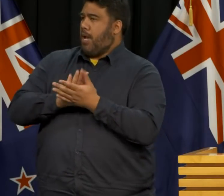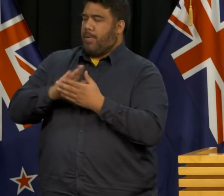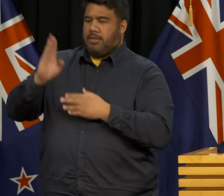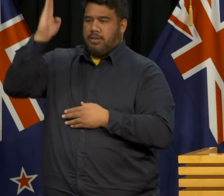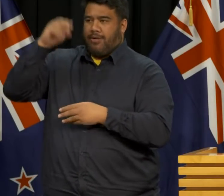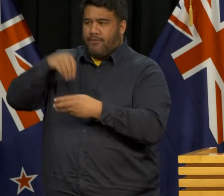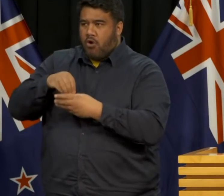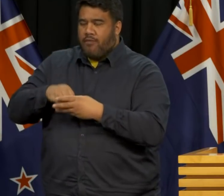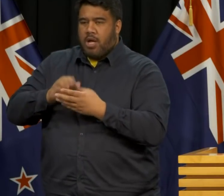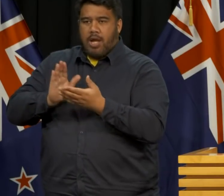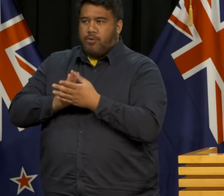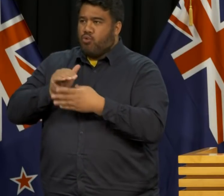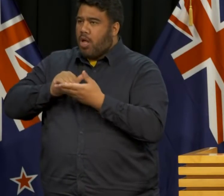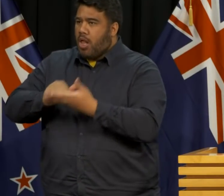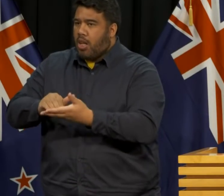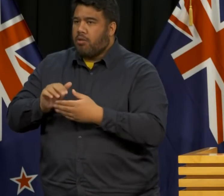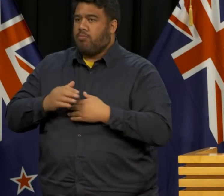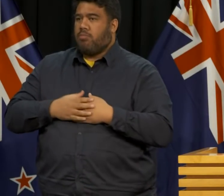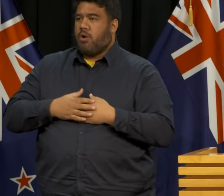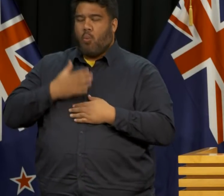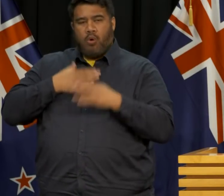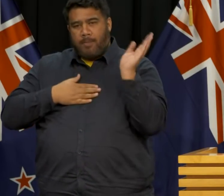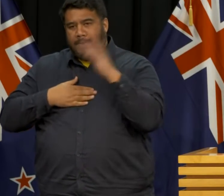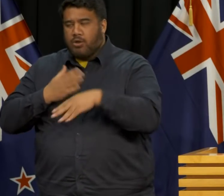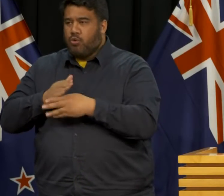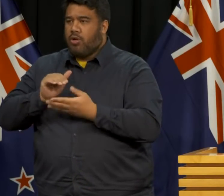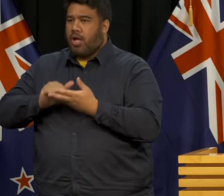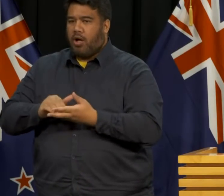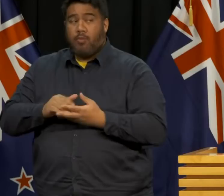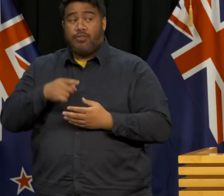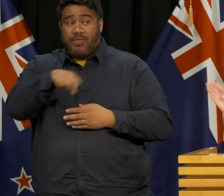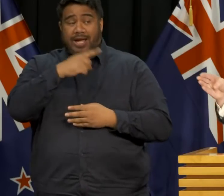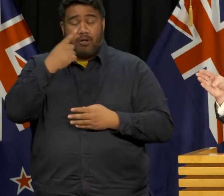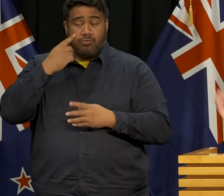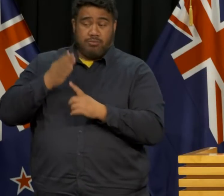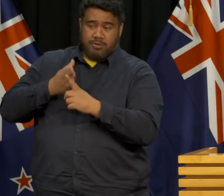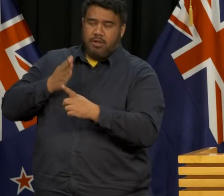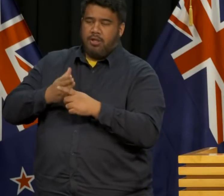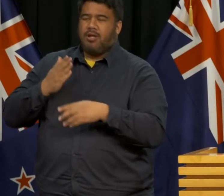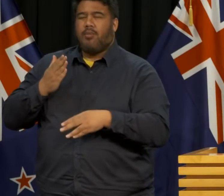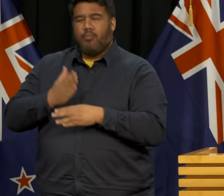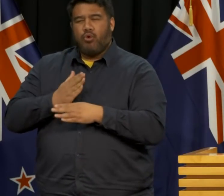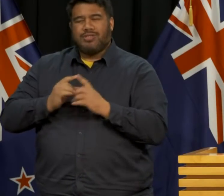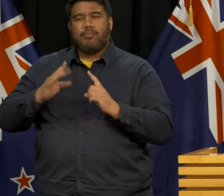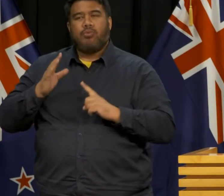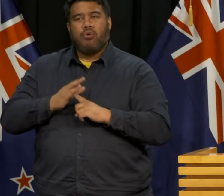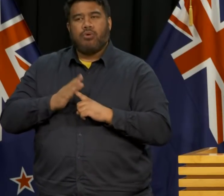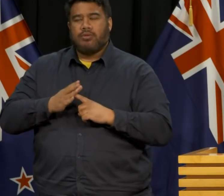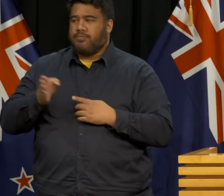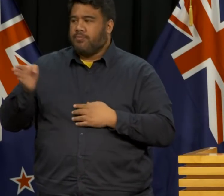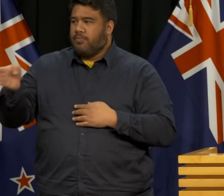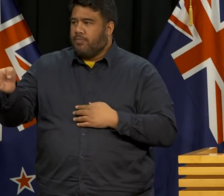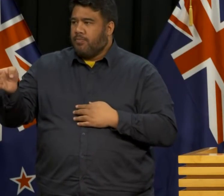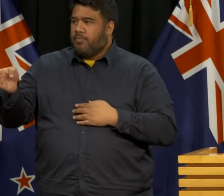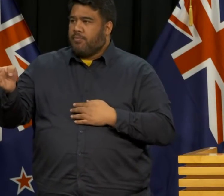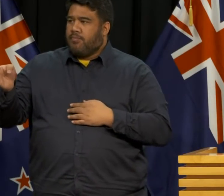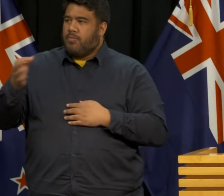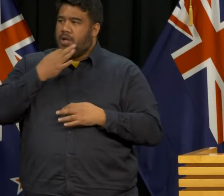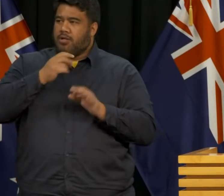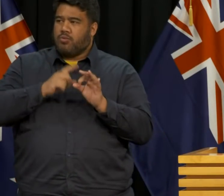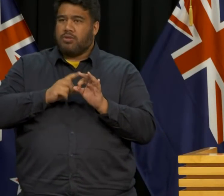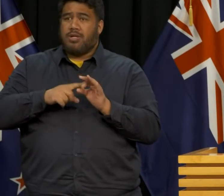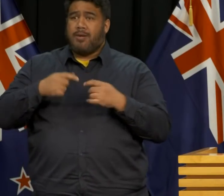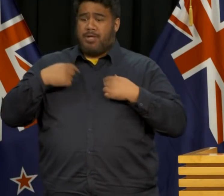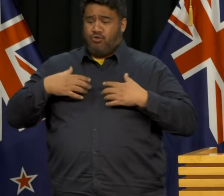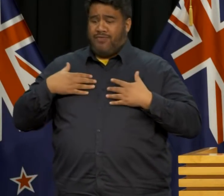help, is that they do think this is very, very important. Leak, was it appropriate for the Ministry of Health to be sending